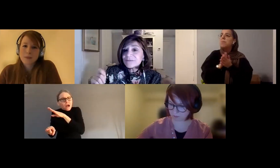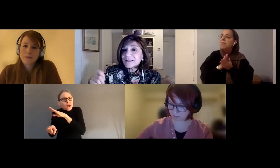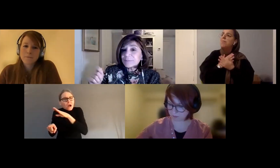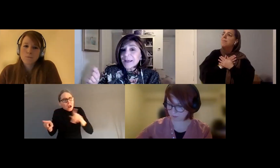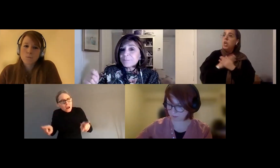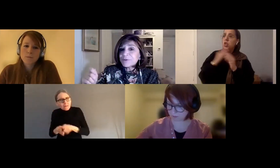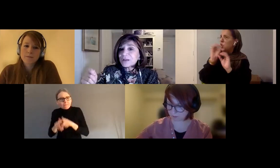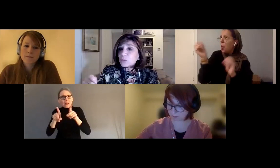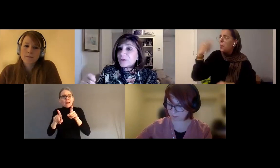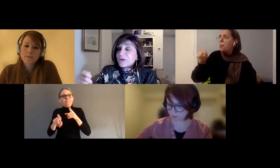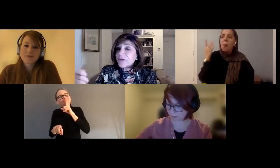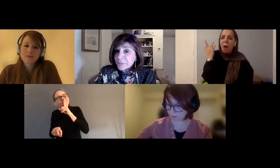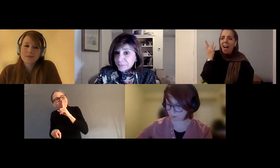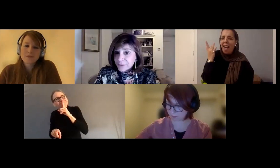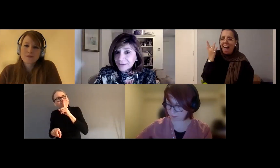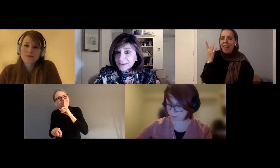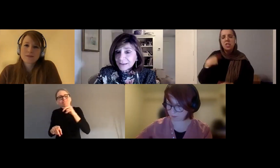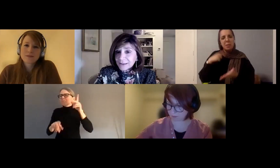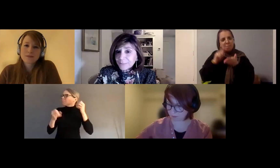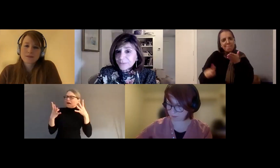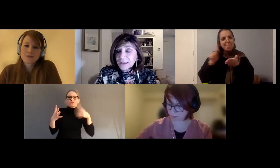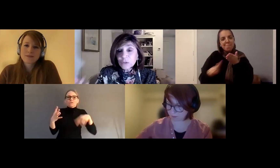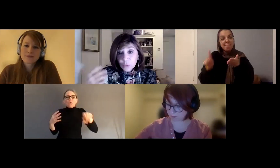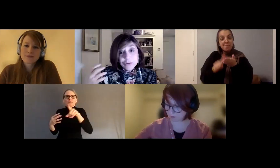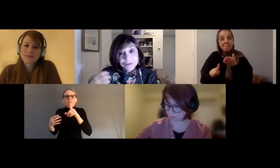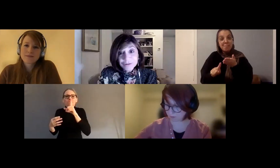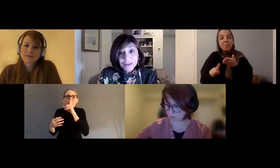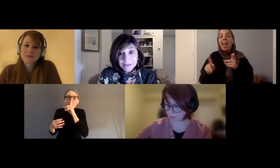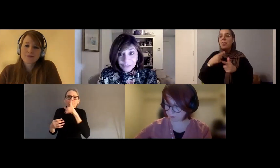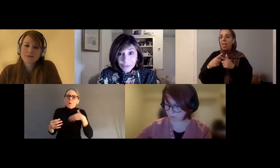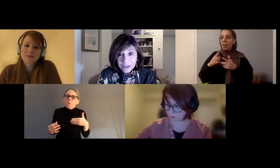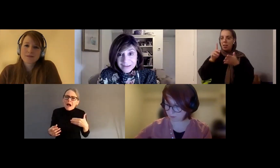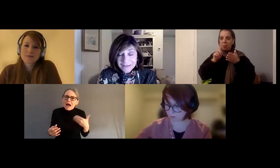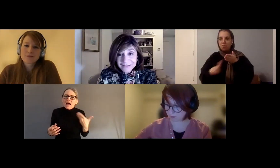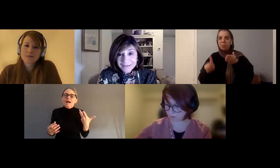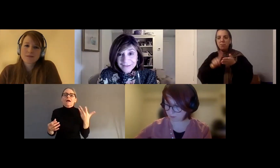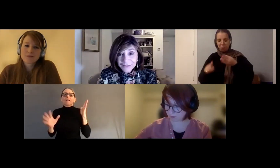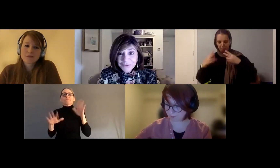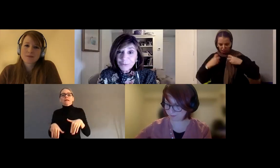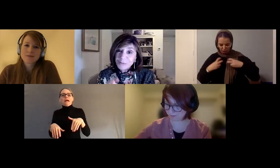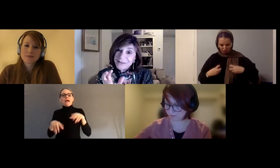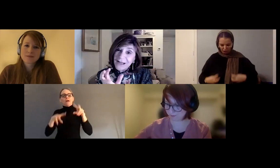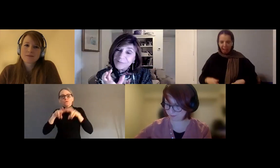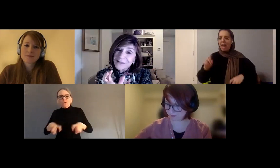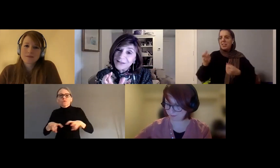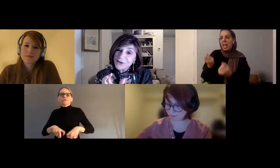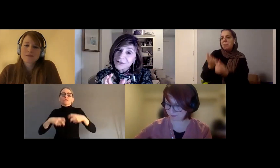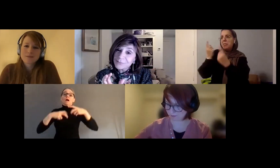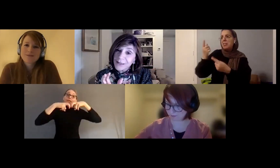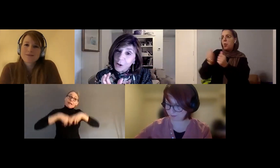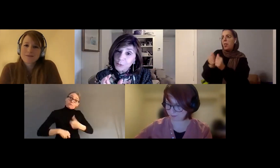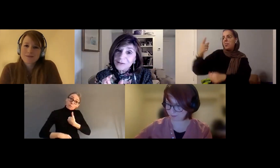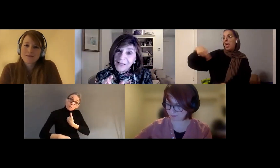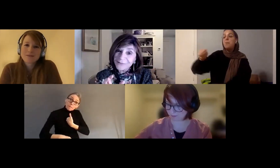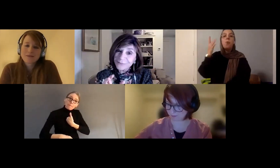to develop empathy with them in order to not go crazy. So it was the combination in